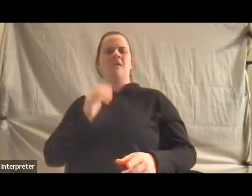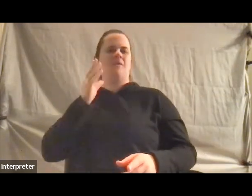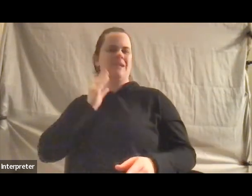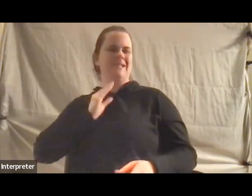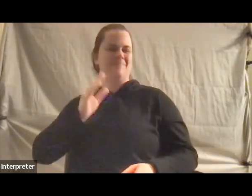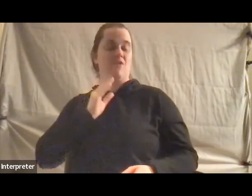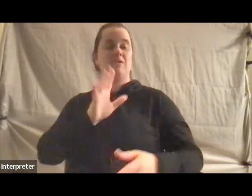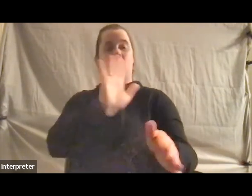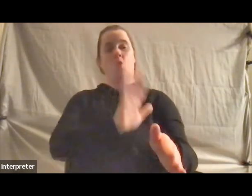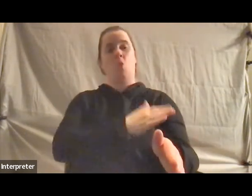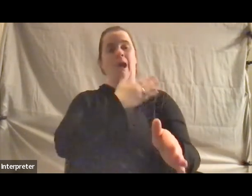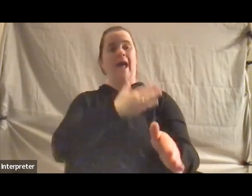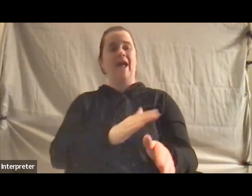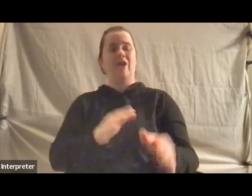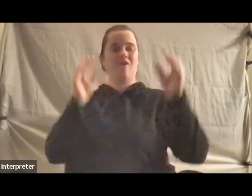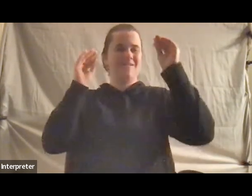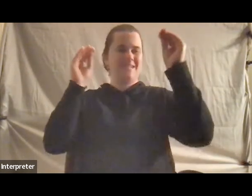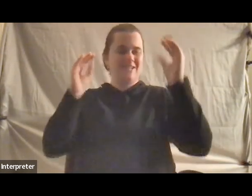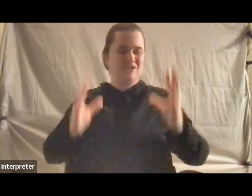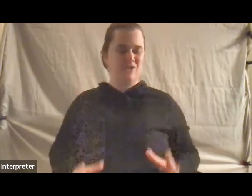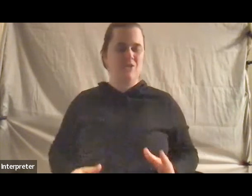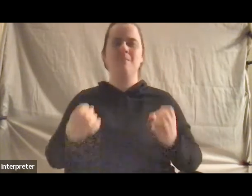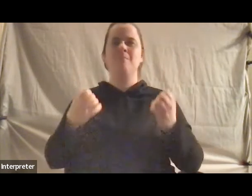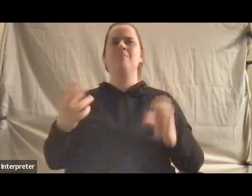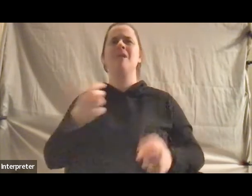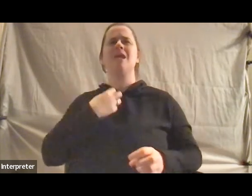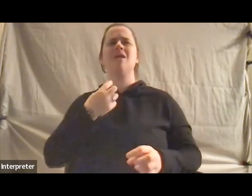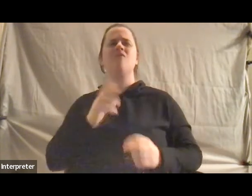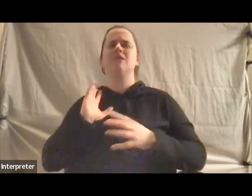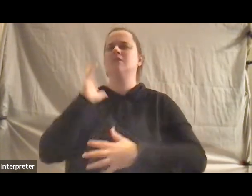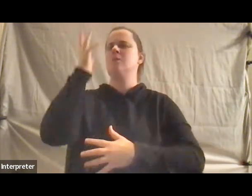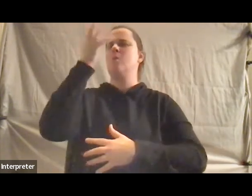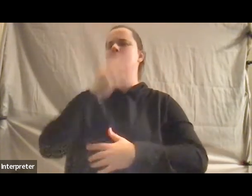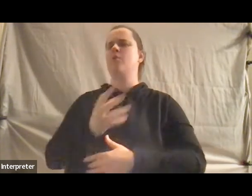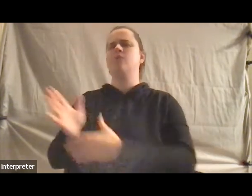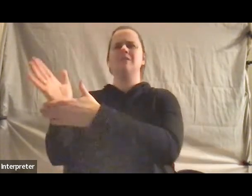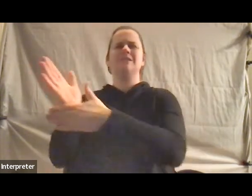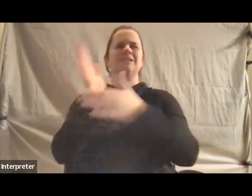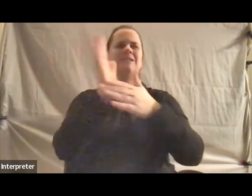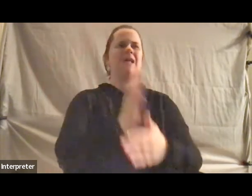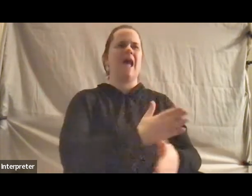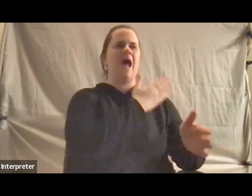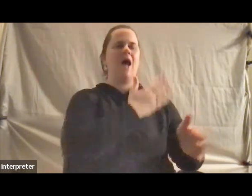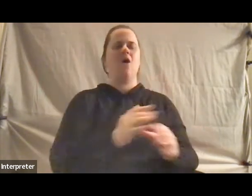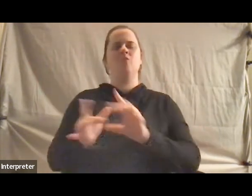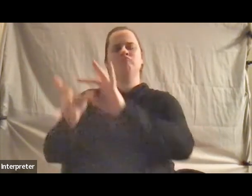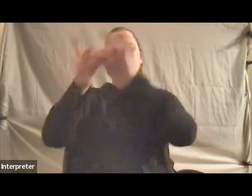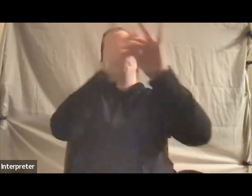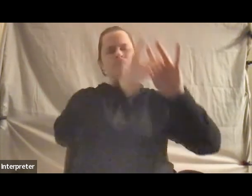director. Many voices can sound beautiful in unison, but the range of what singing in unison